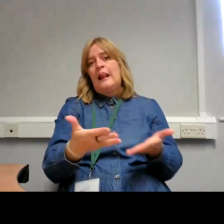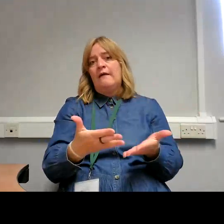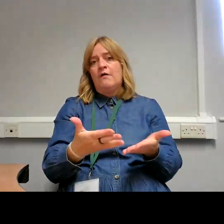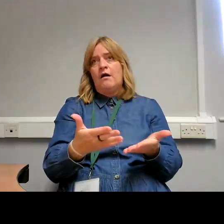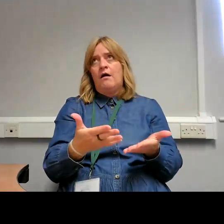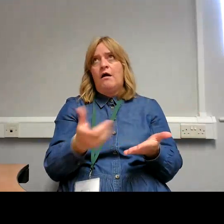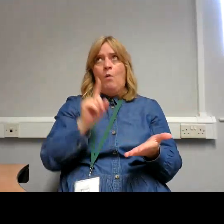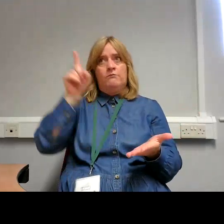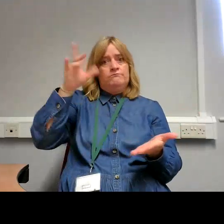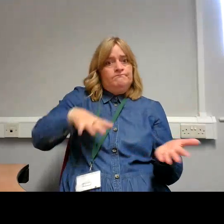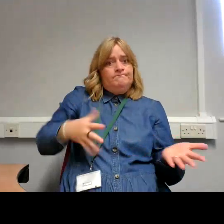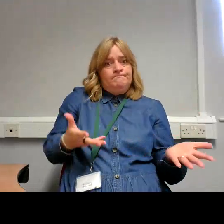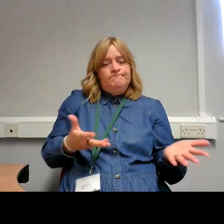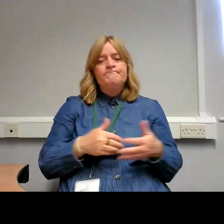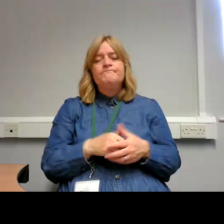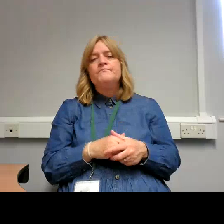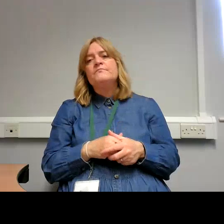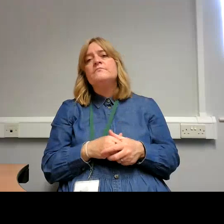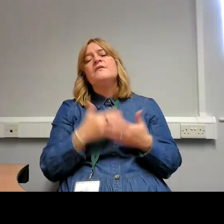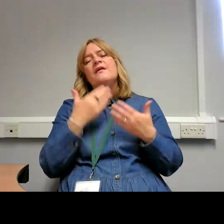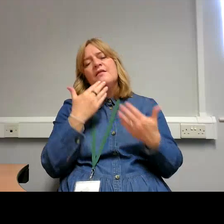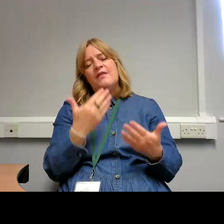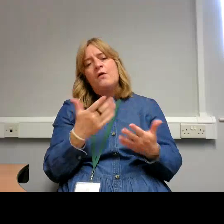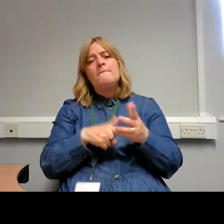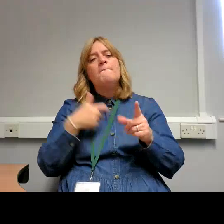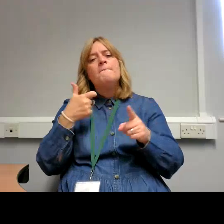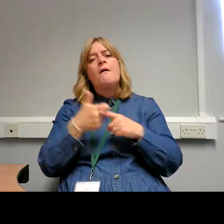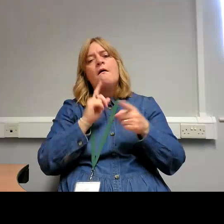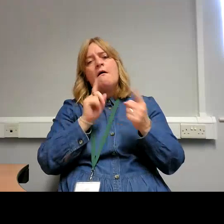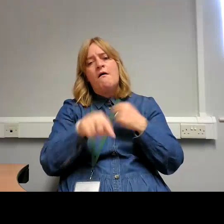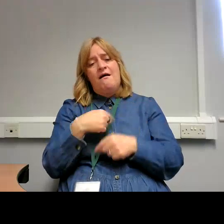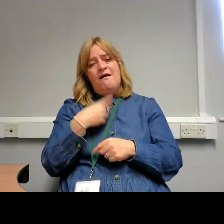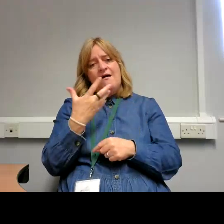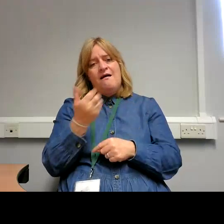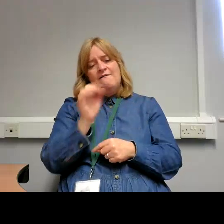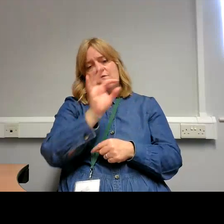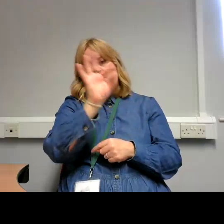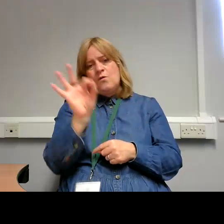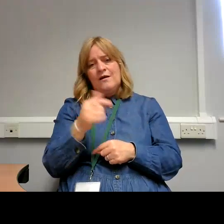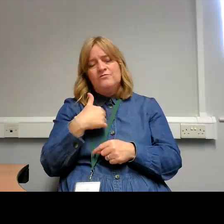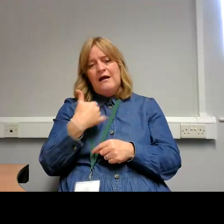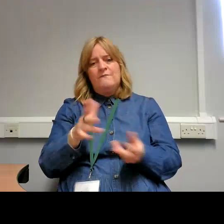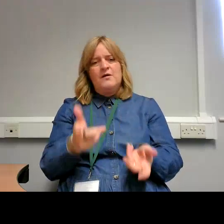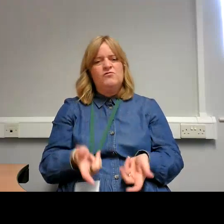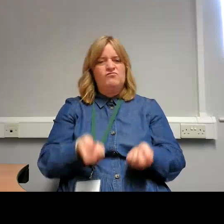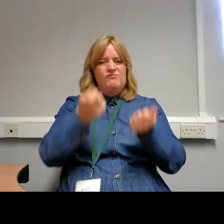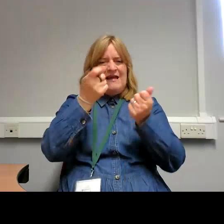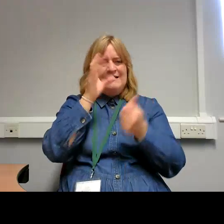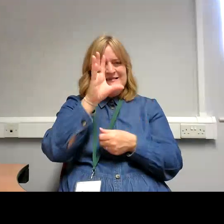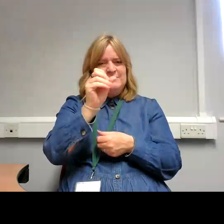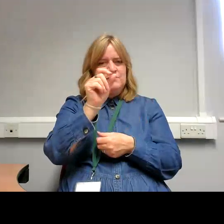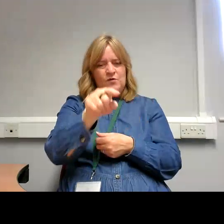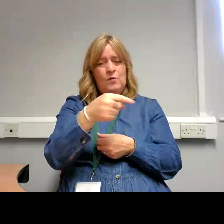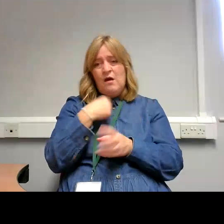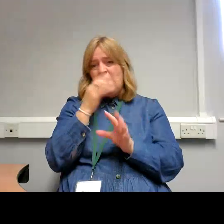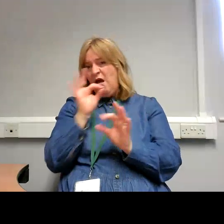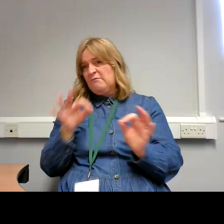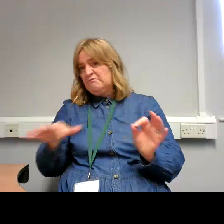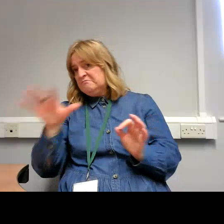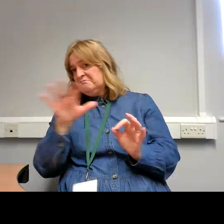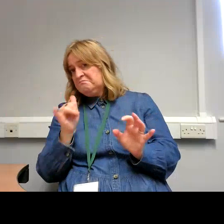Okay, thank you for that. And I have a question, Paula, which I'd raise earlier to you, but I'll ask it for everybody else.